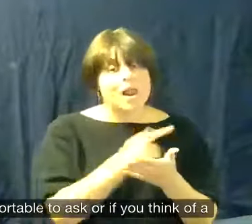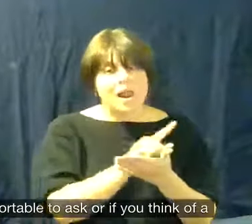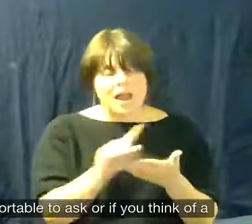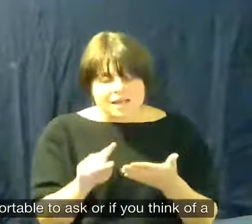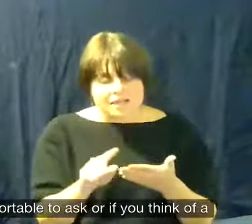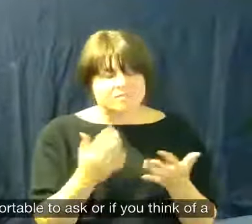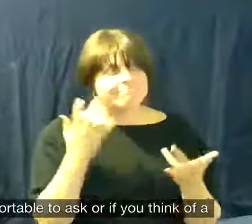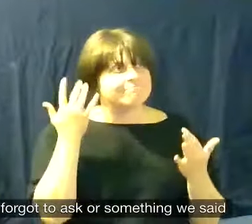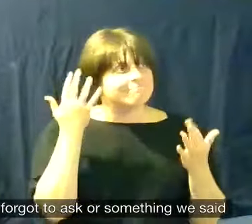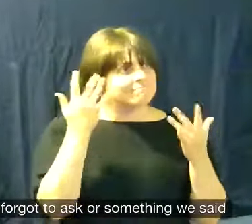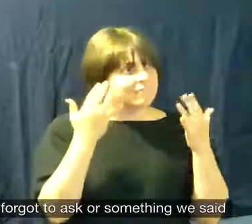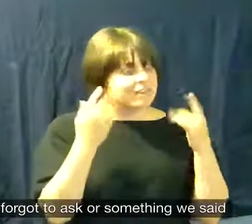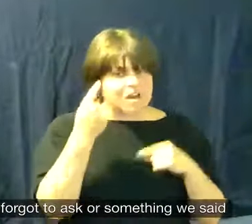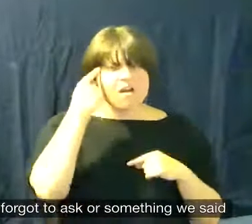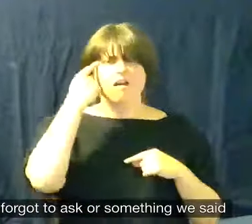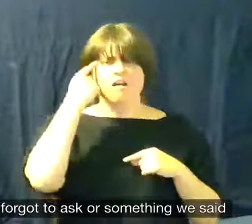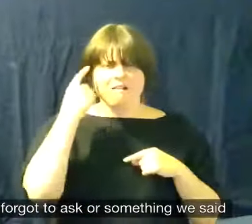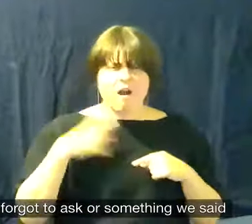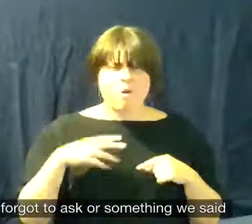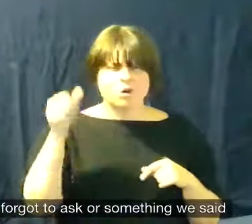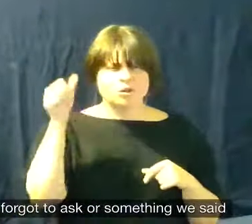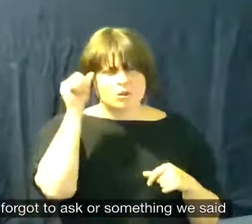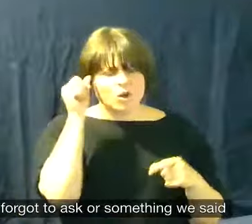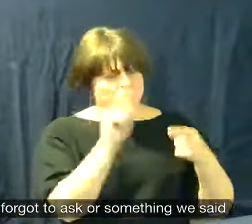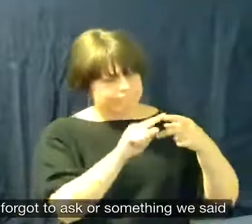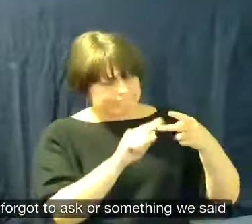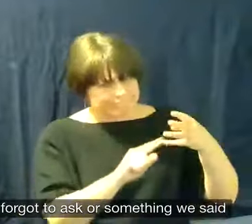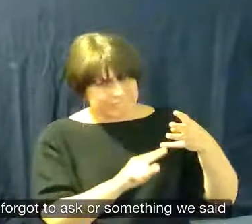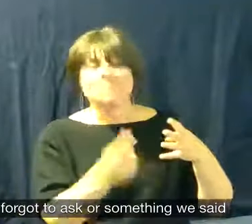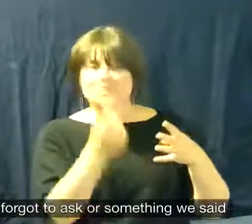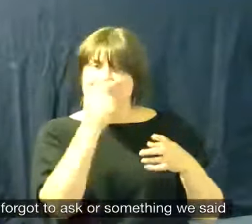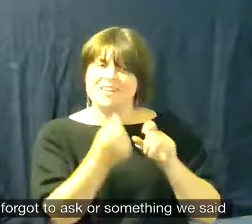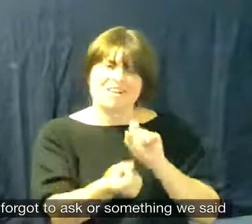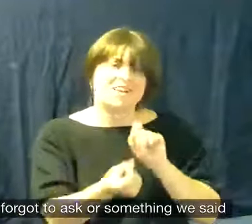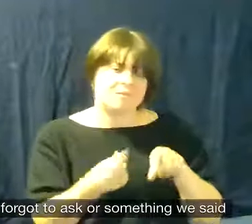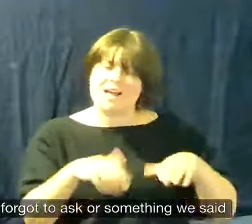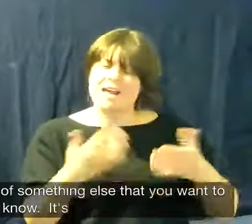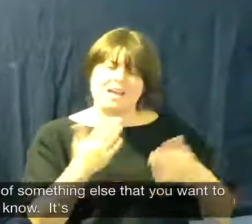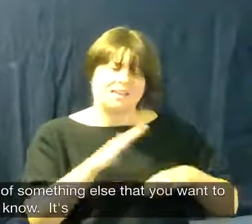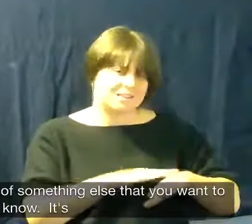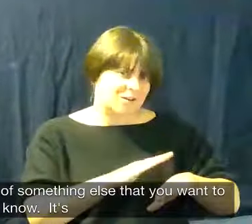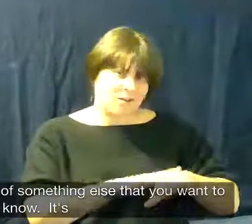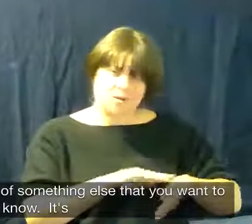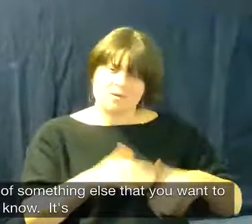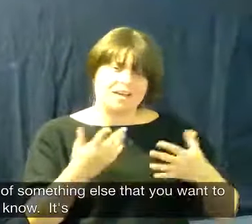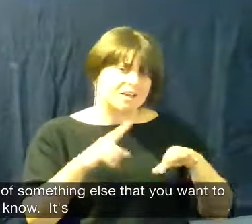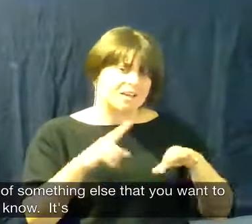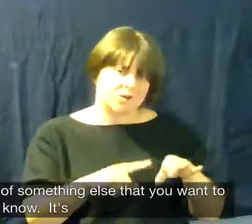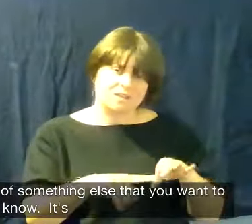of something else you want to know. It's fine to email us anytime with any questions that you have.